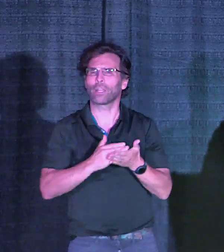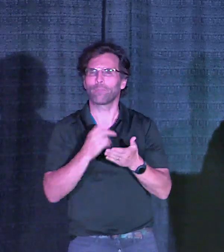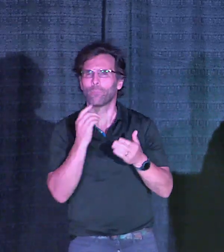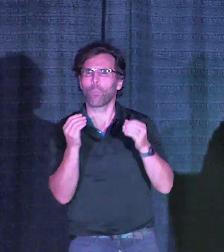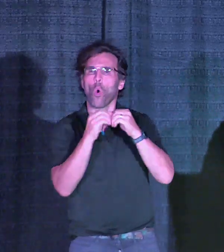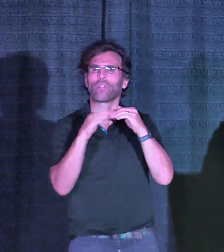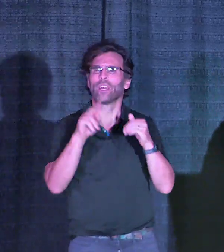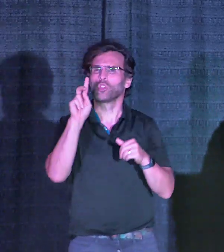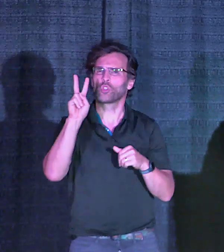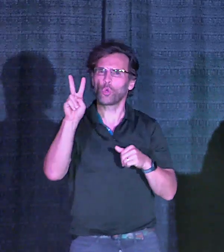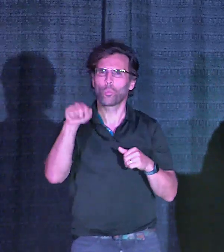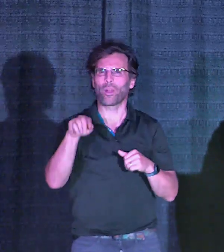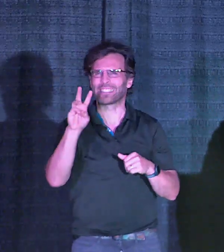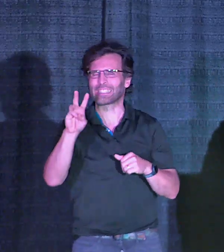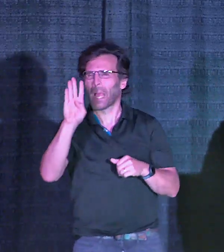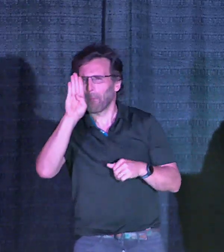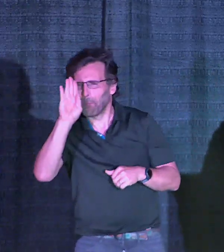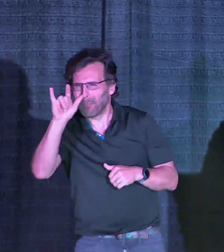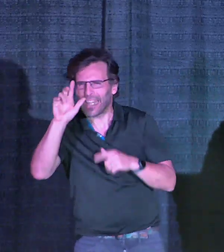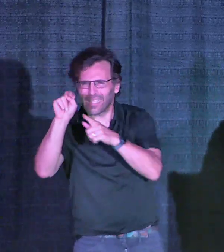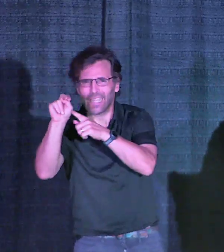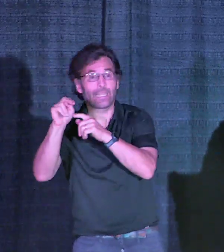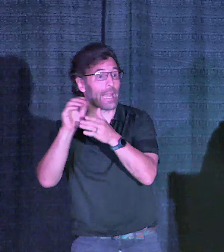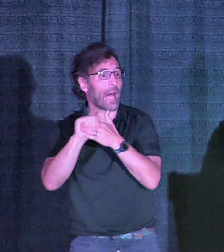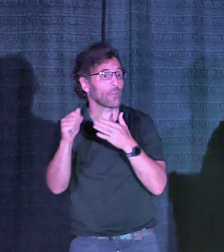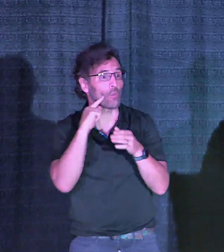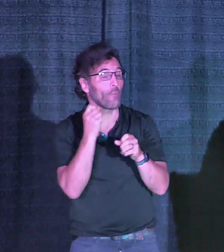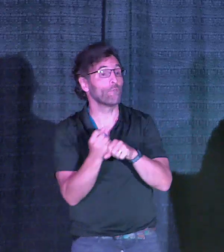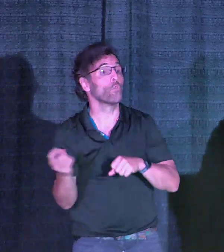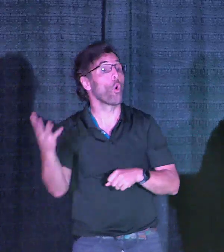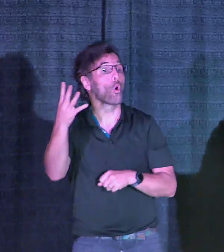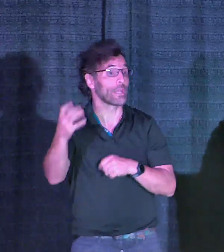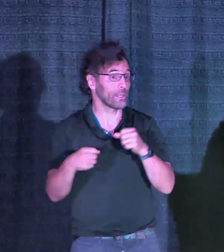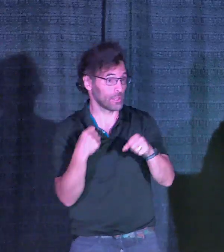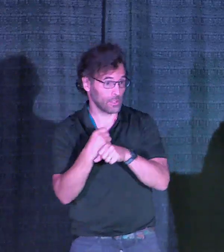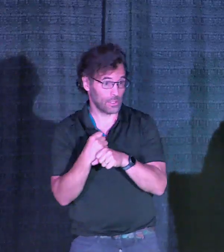$2.6 billion through the next 4 years.